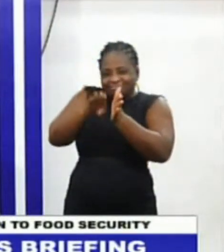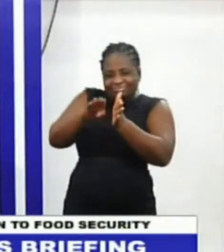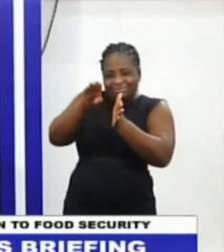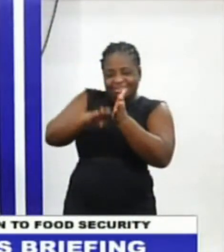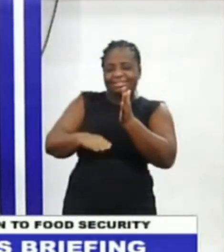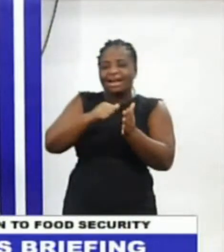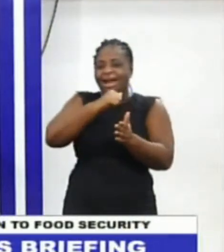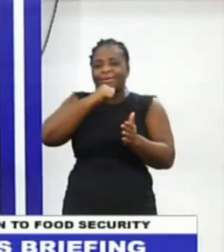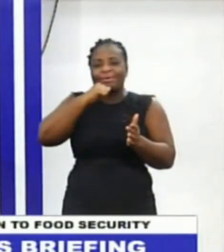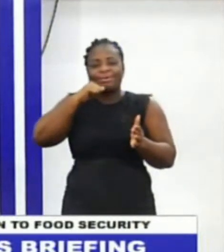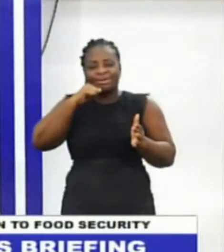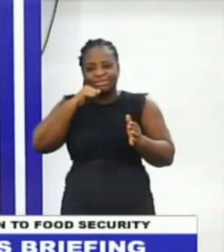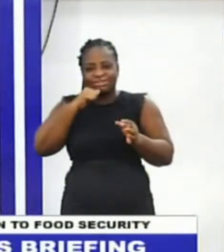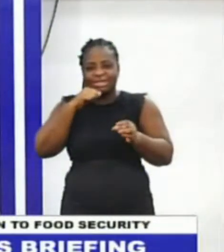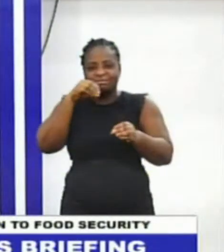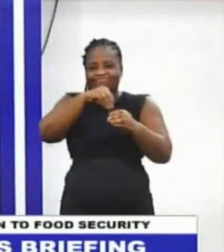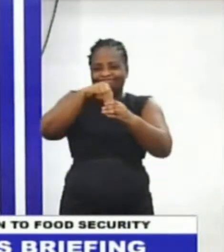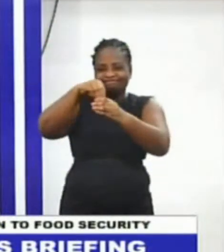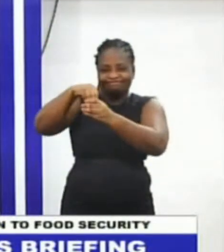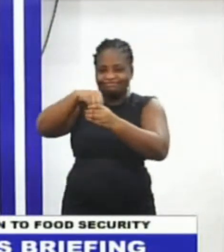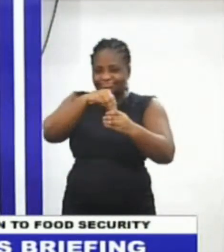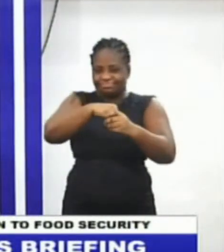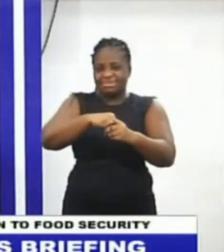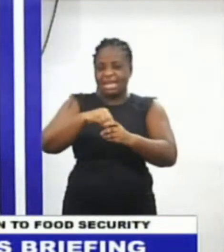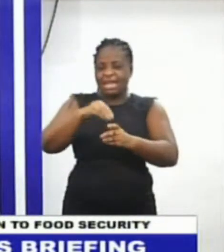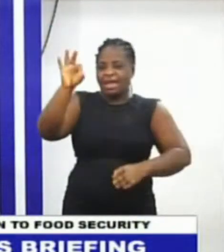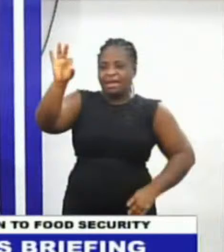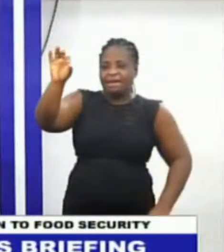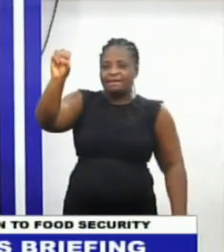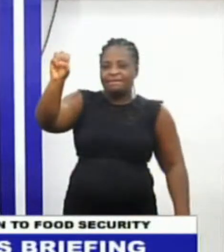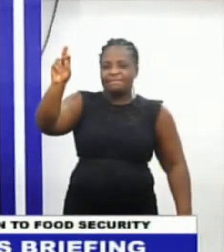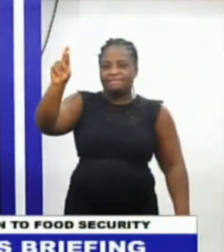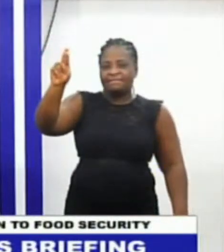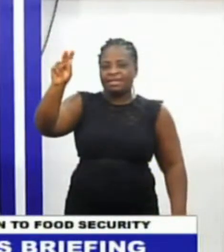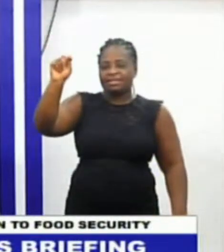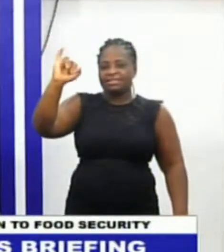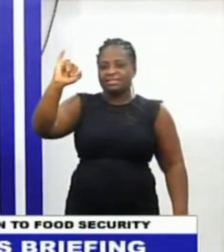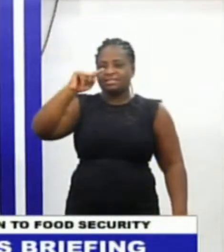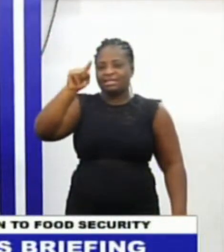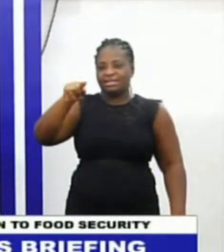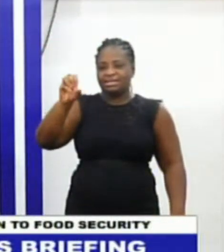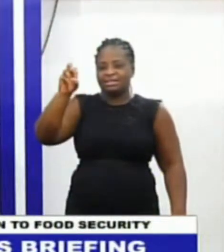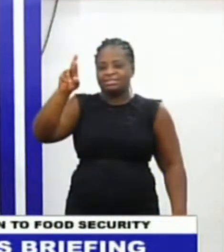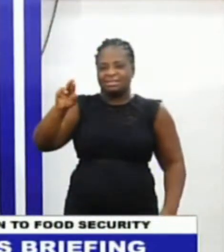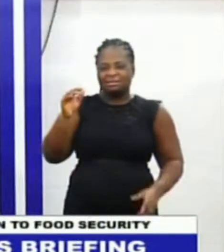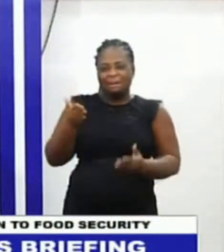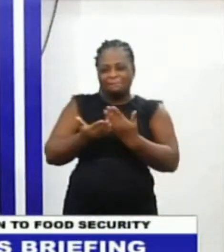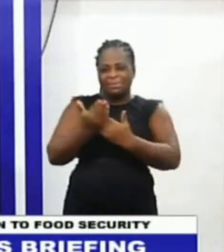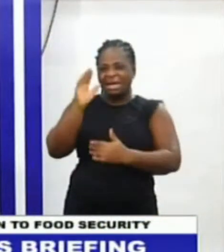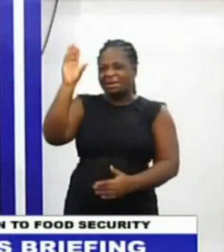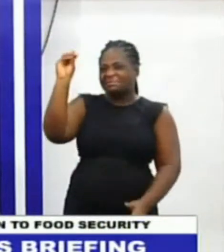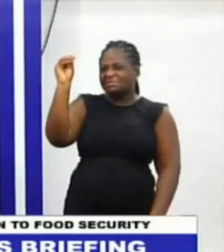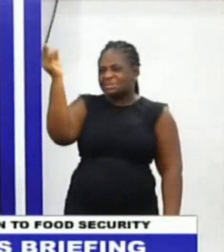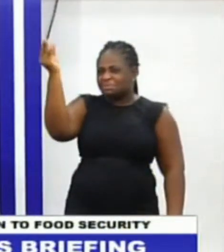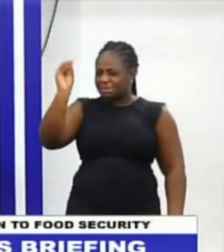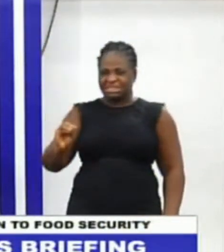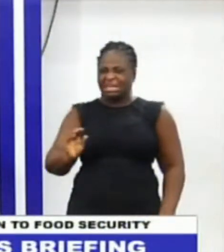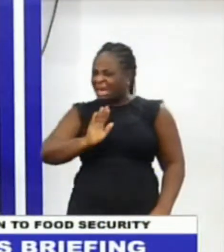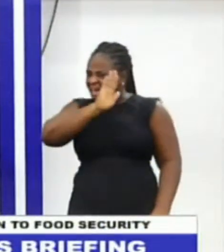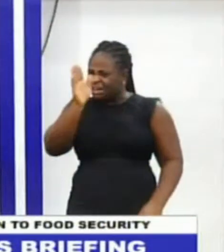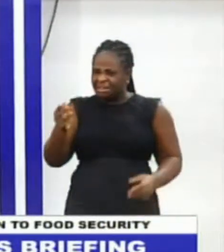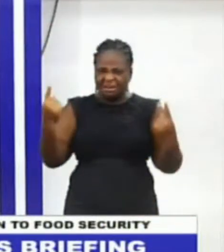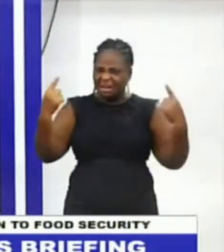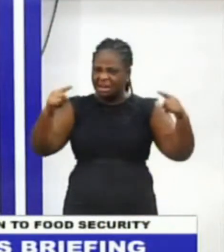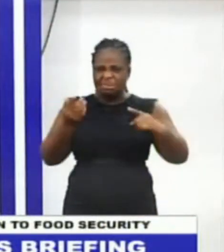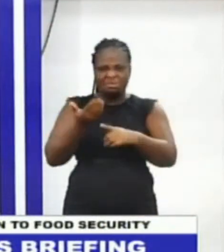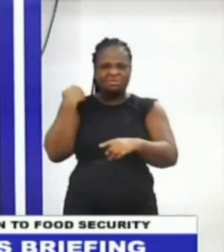agricultural inputs, mainly fertilizers and seeds, by 50%. Never happens anywhere in West Africa. All the